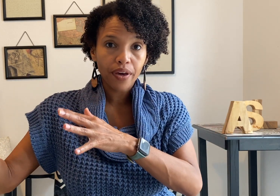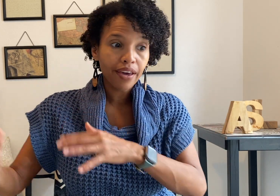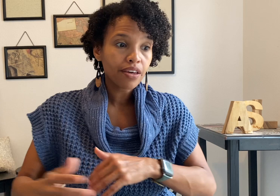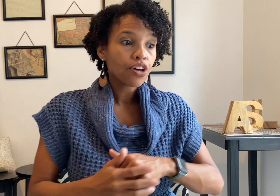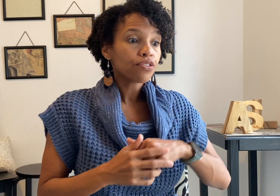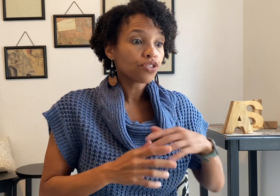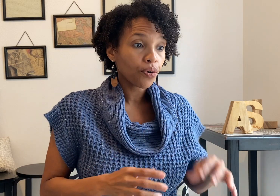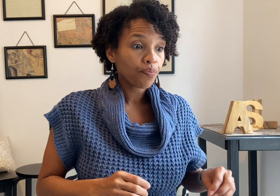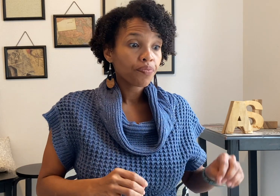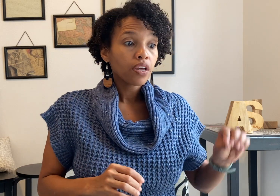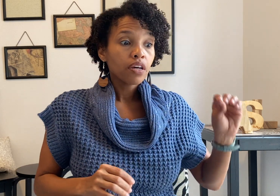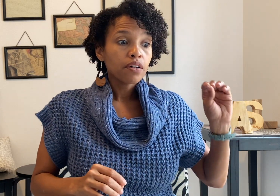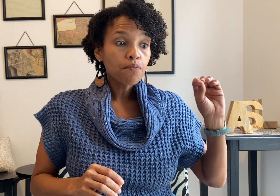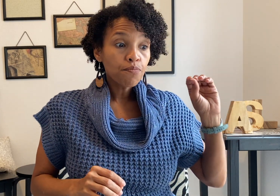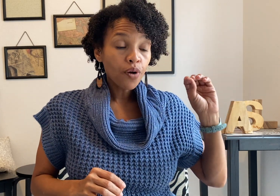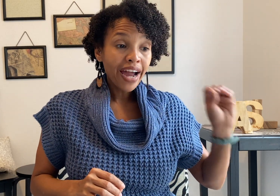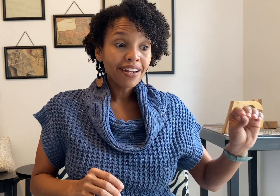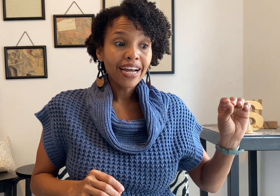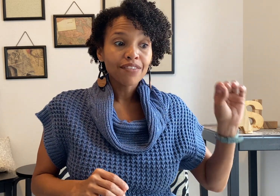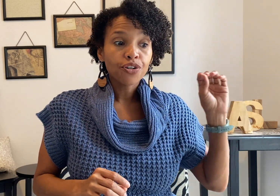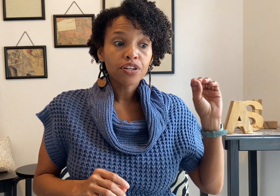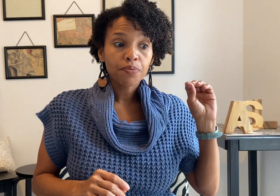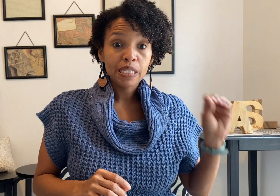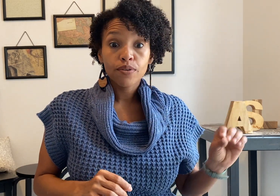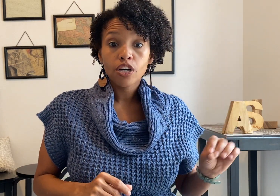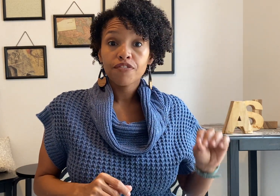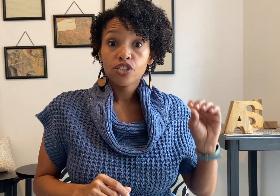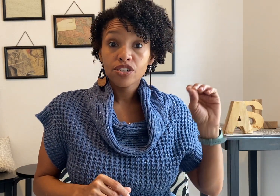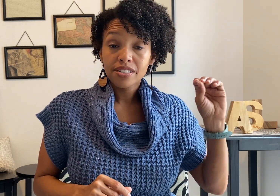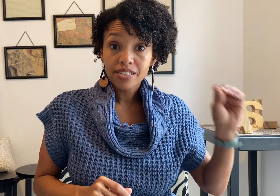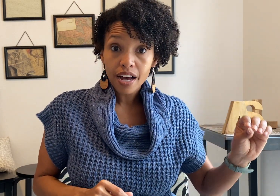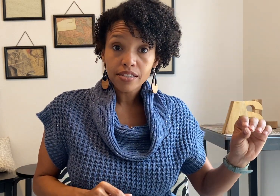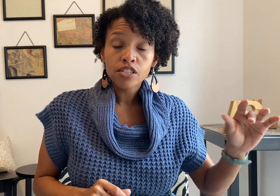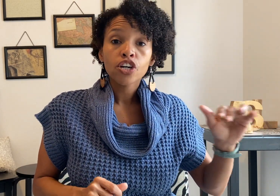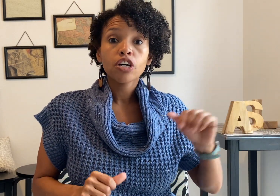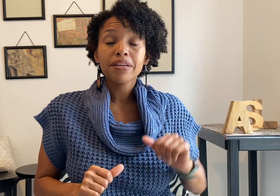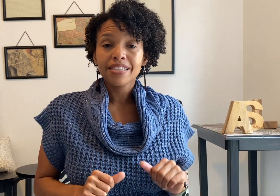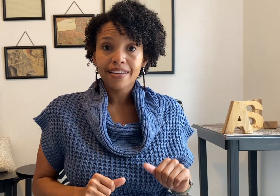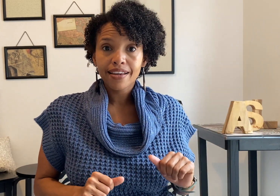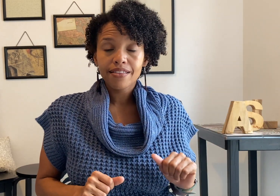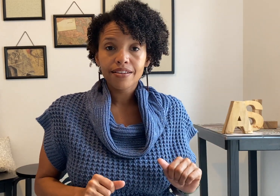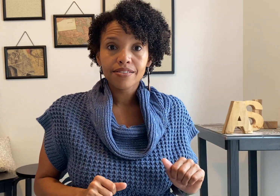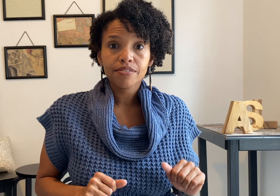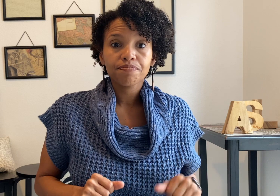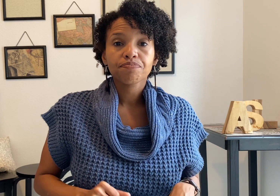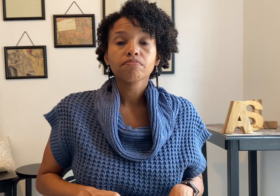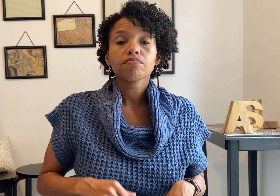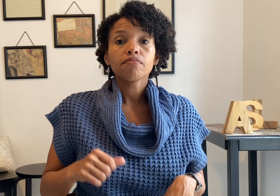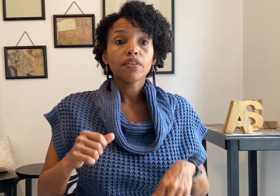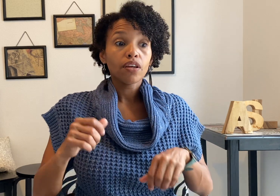okay? So Brian and I have to go to the principal's office to discuss, could be signed like this.